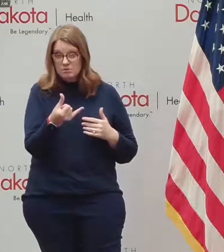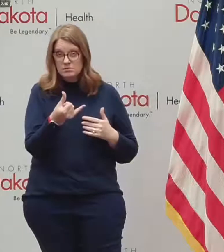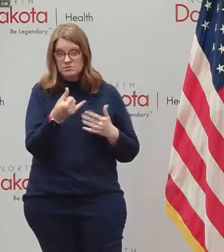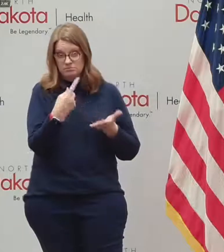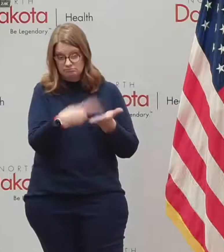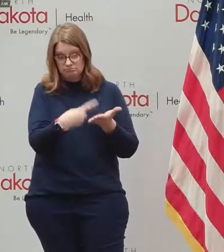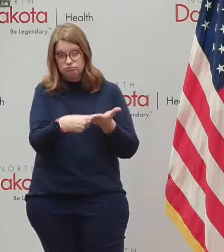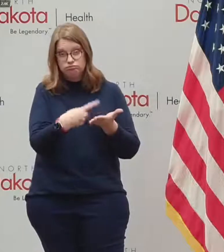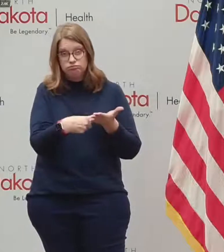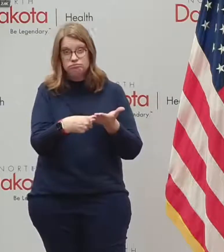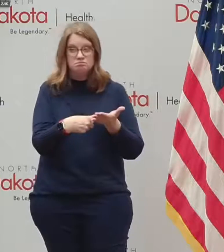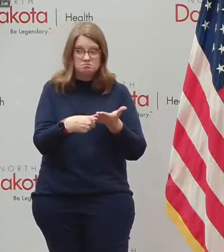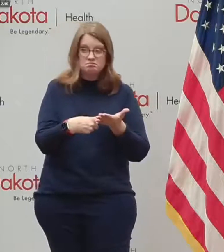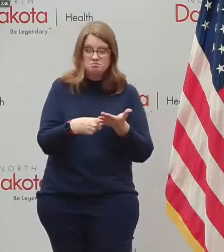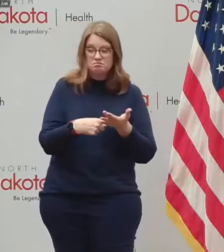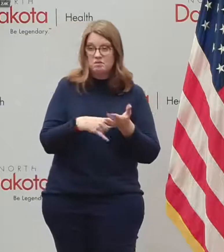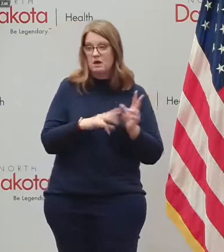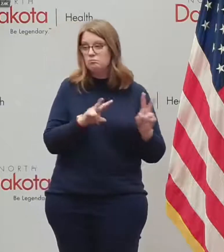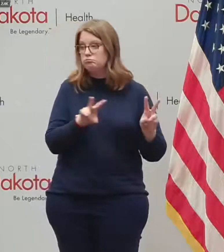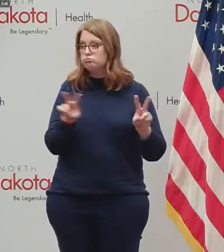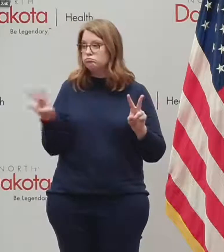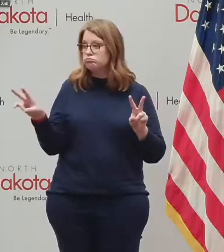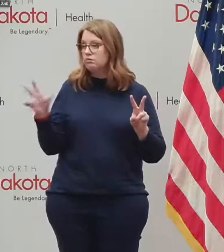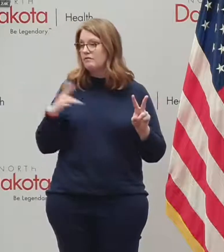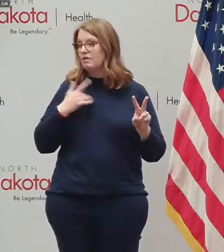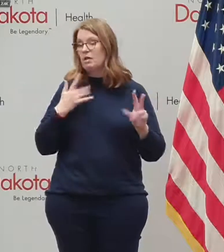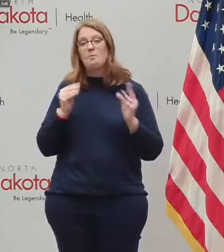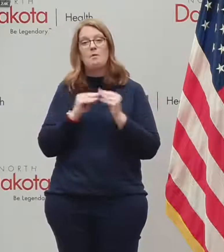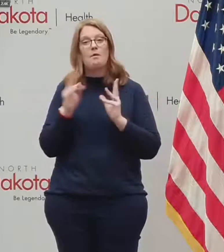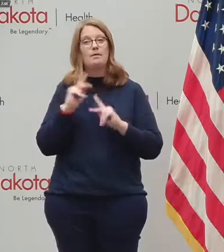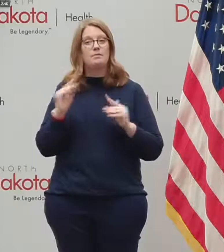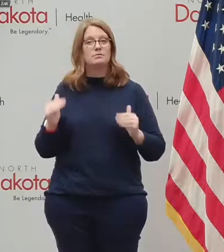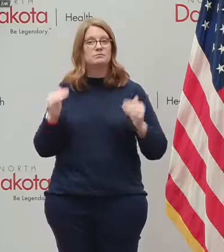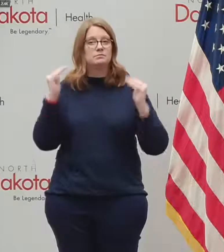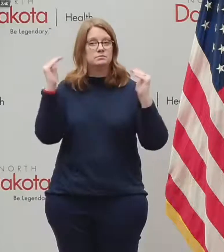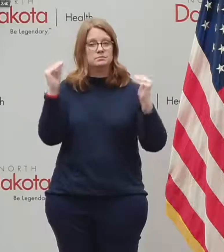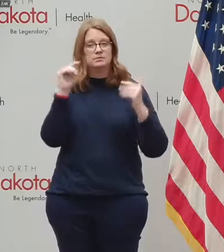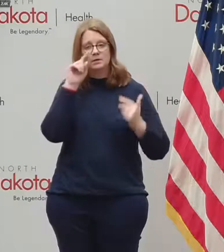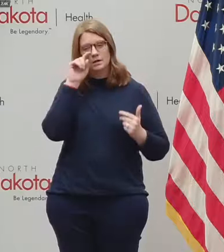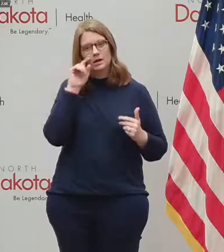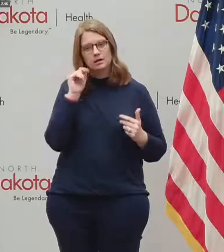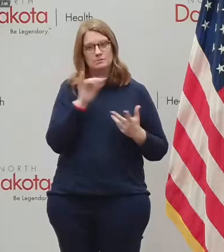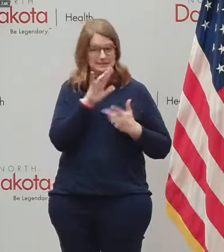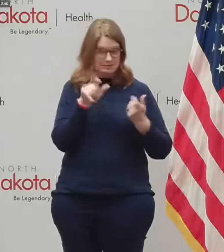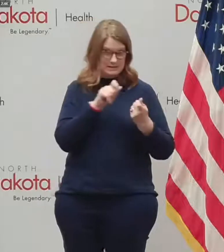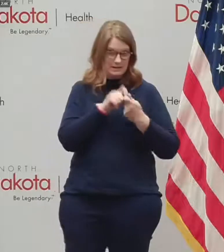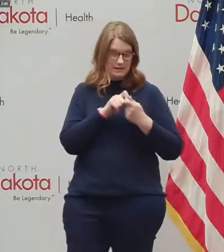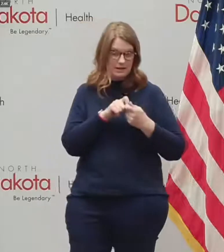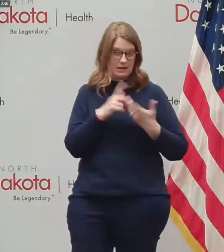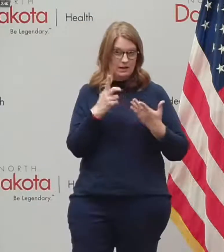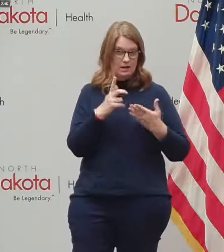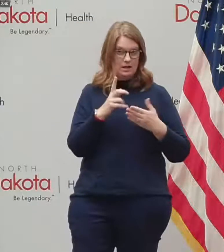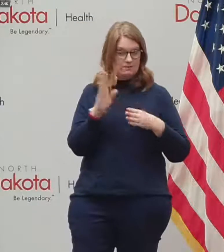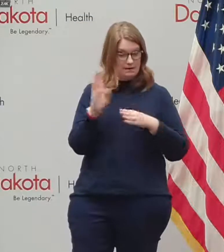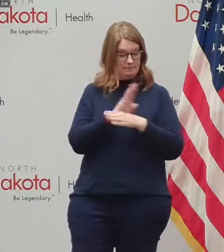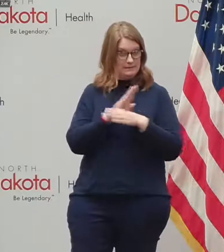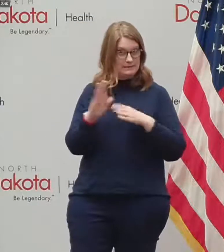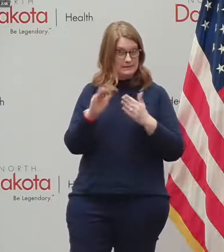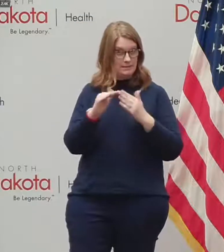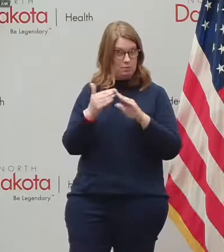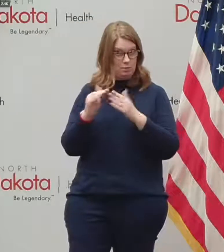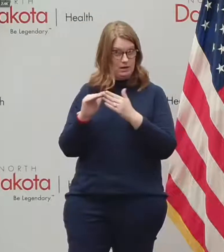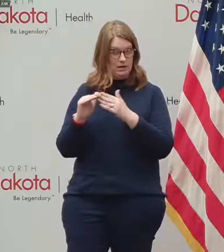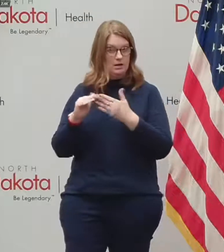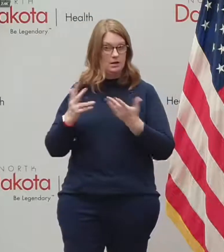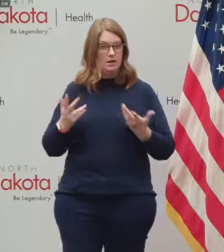that there's increased participation, and I think particularly where they saw it was in the business community, because